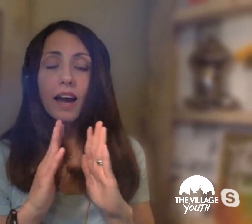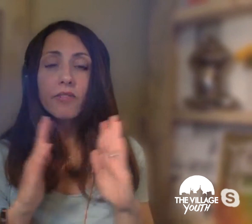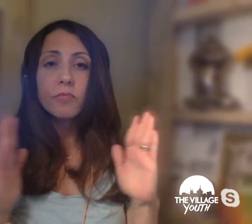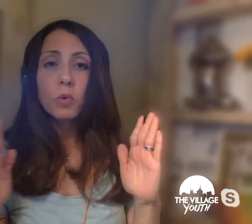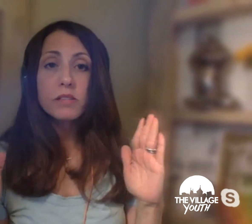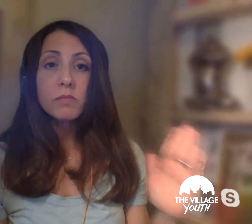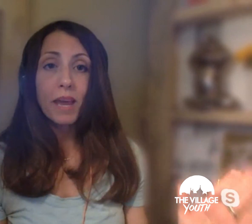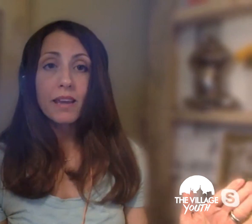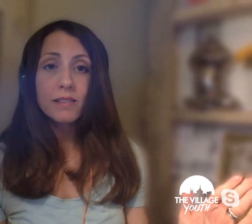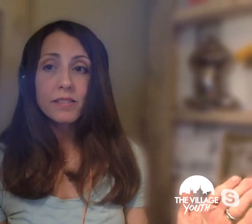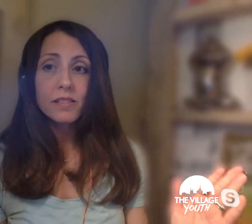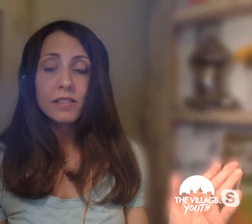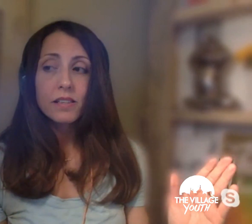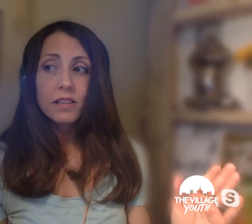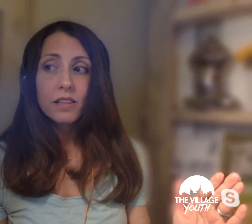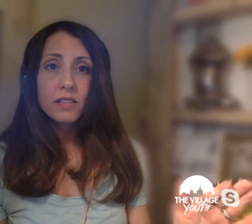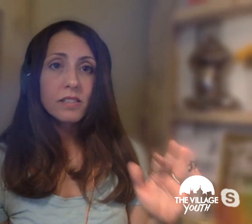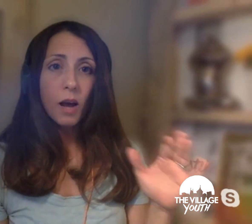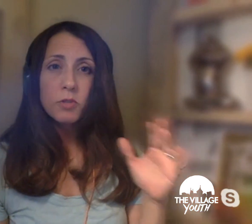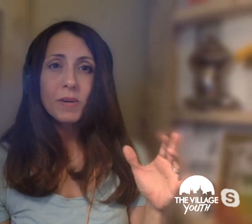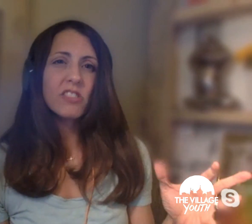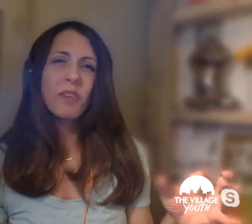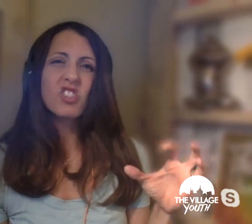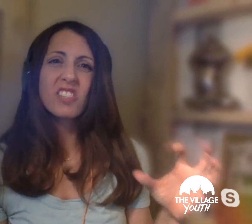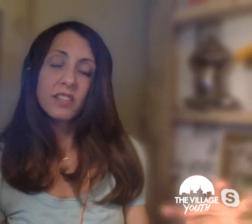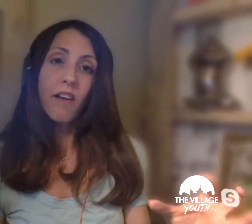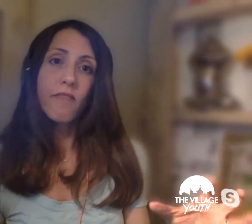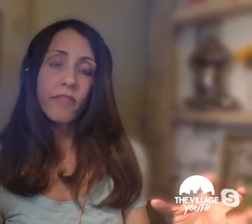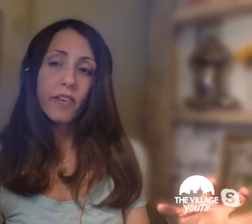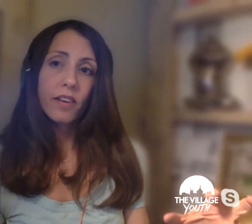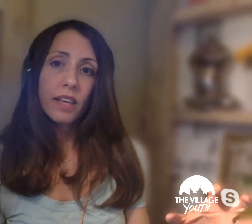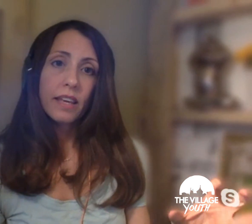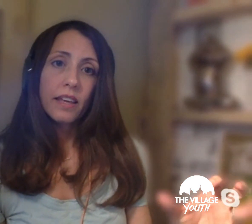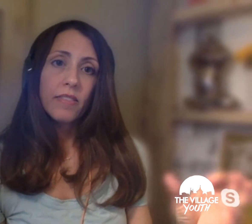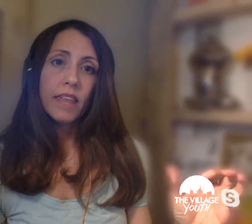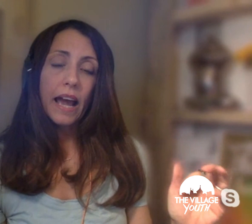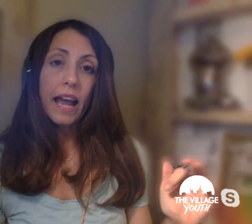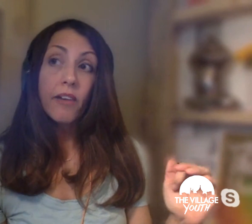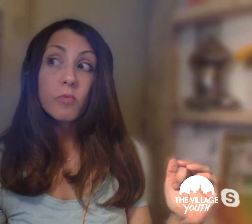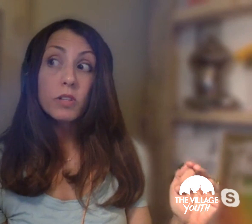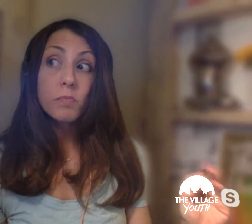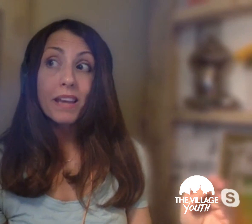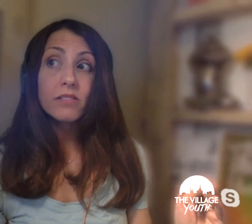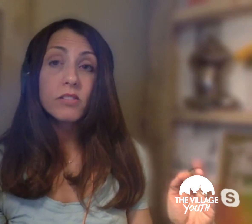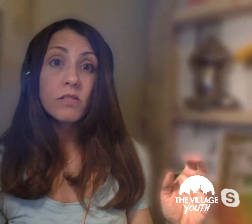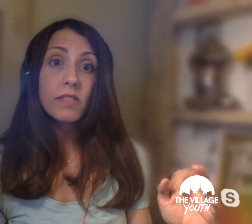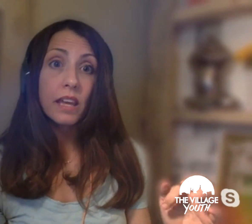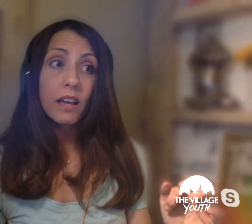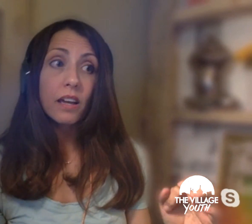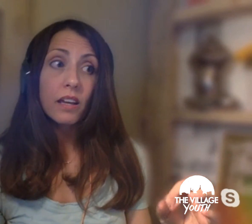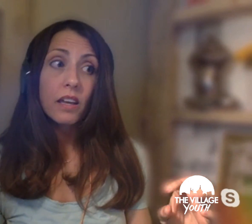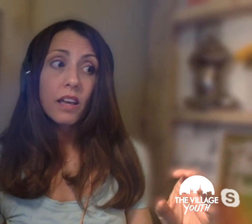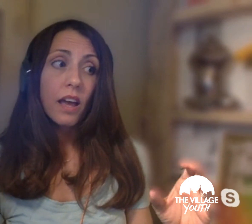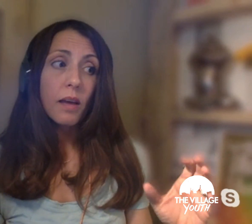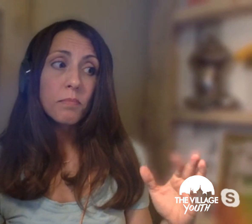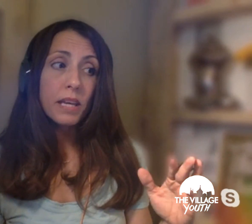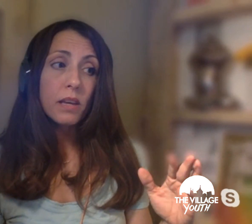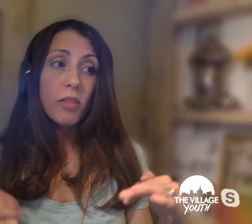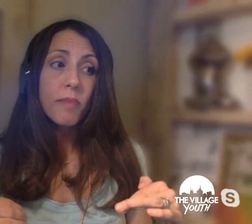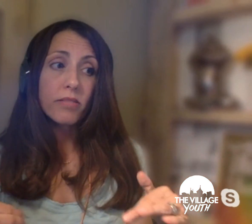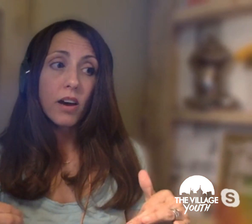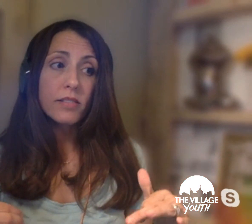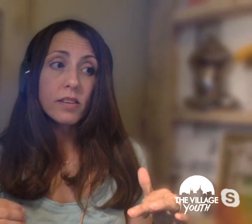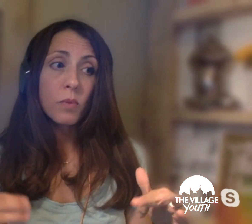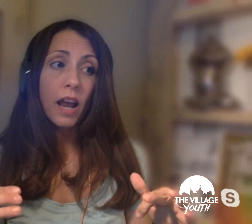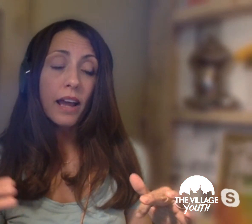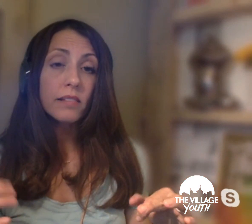I have more space to stop doing so much stuff, that I have more space to think and